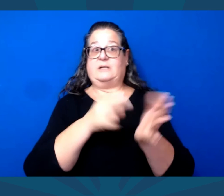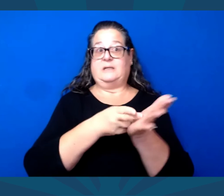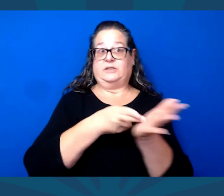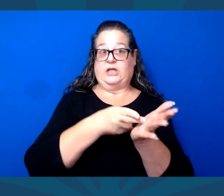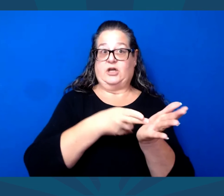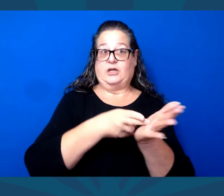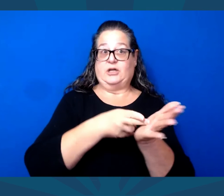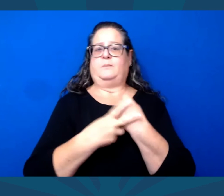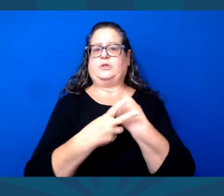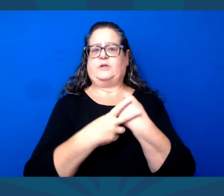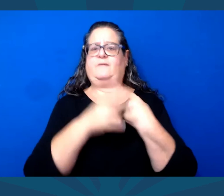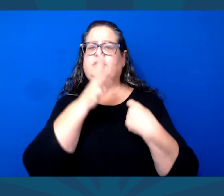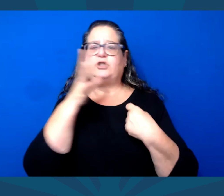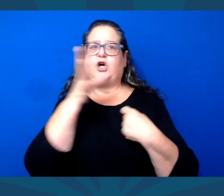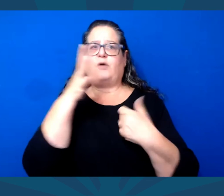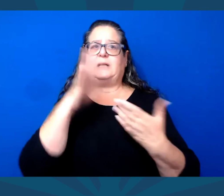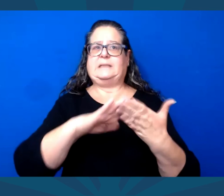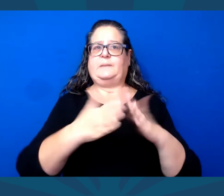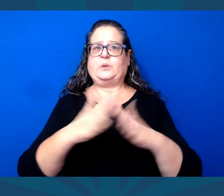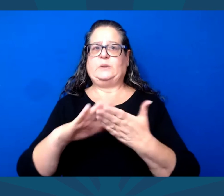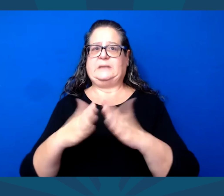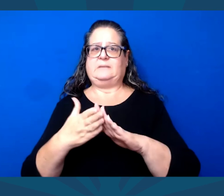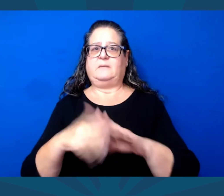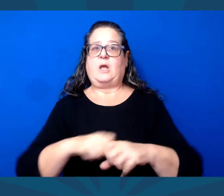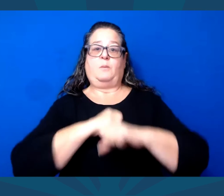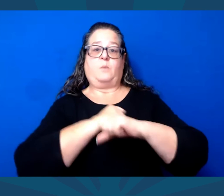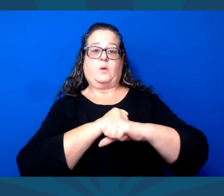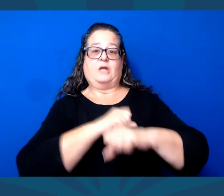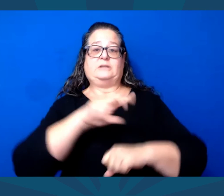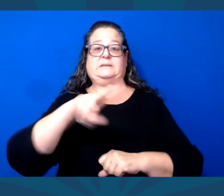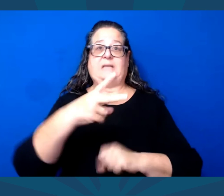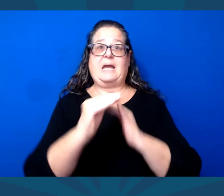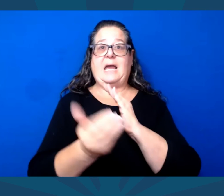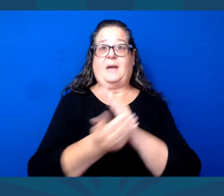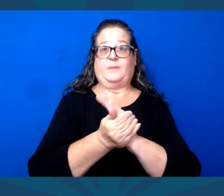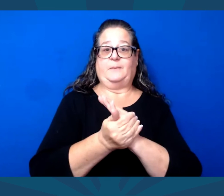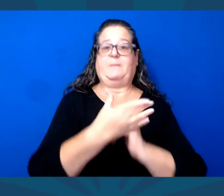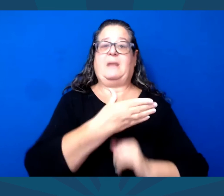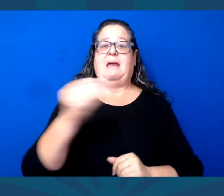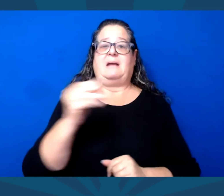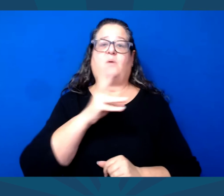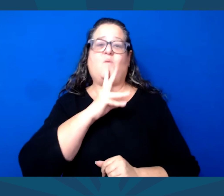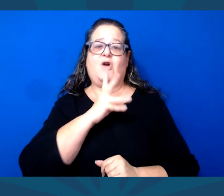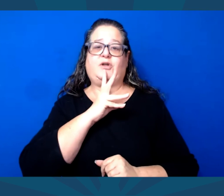election integrity, preserving rural communities, protecting our Second Amendment, and water.